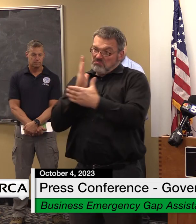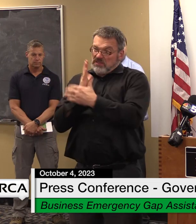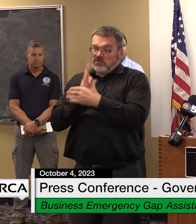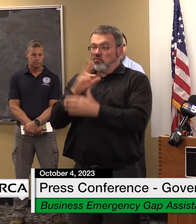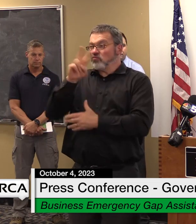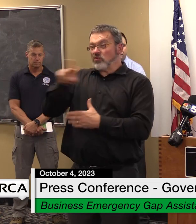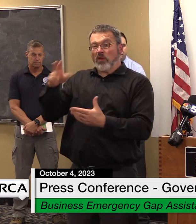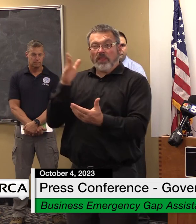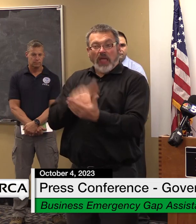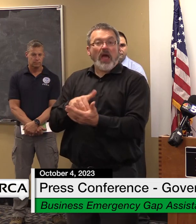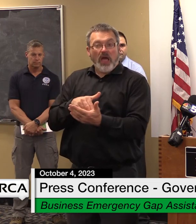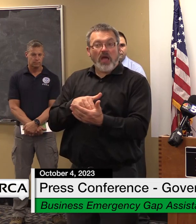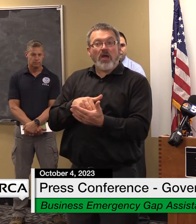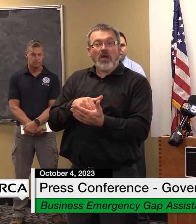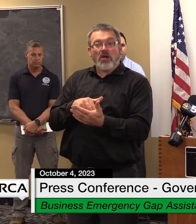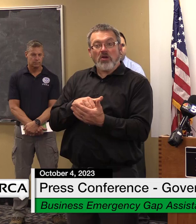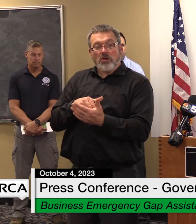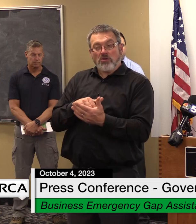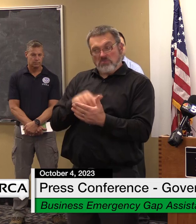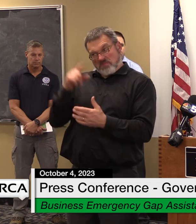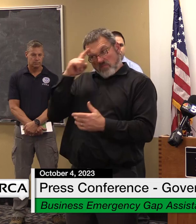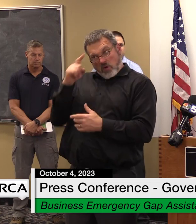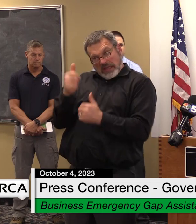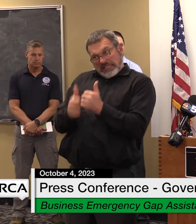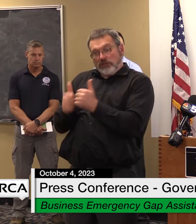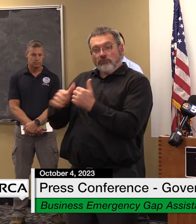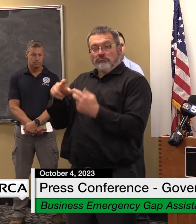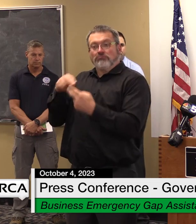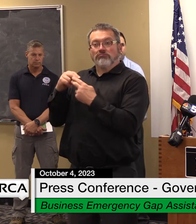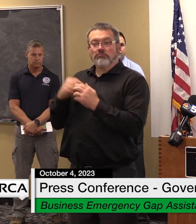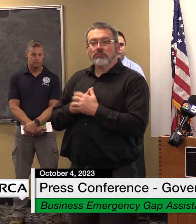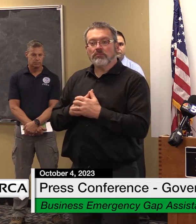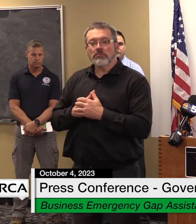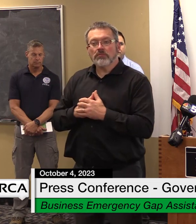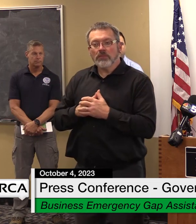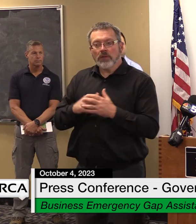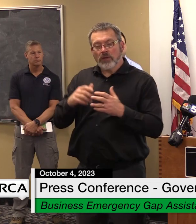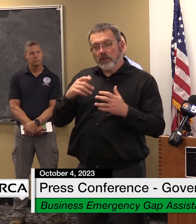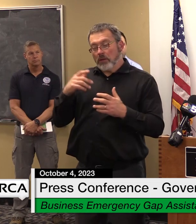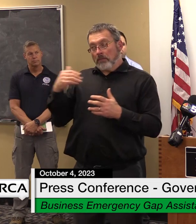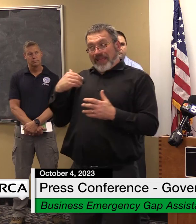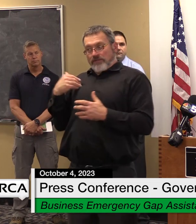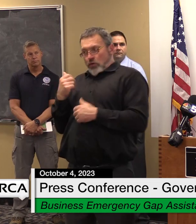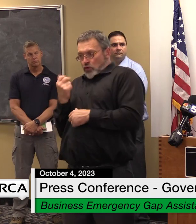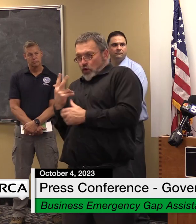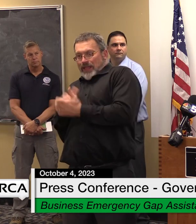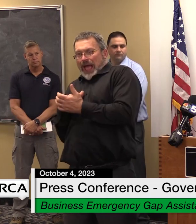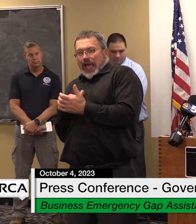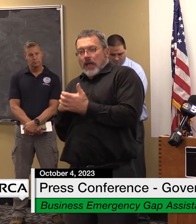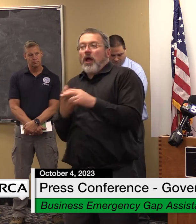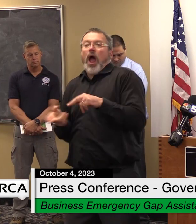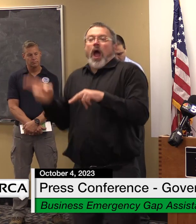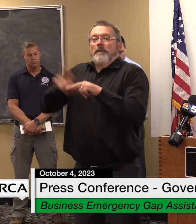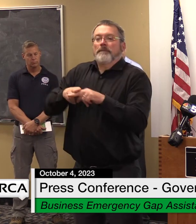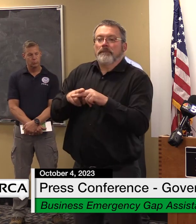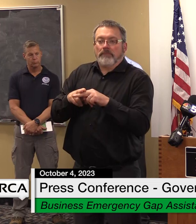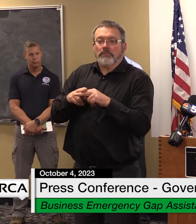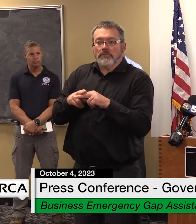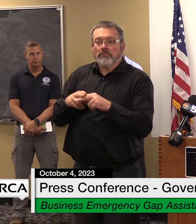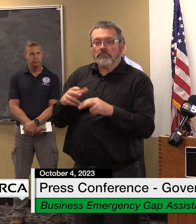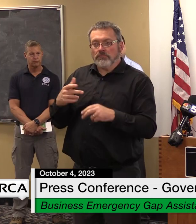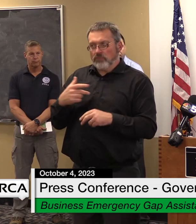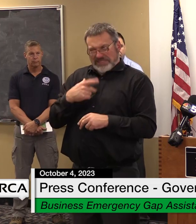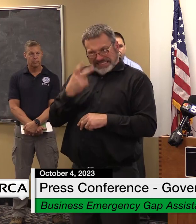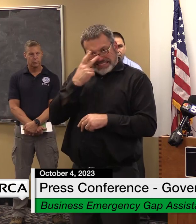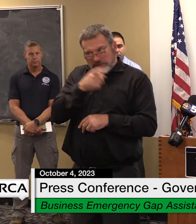$22,424, and if you remember several weeks ago, it was as low as $13,000. So you were definitely seeing the results of the increase in